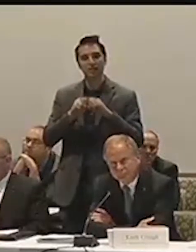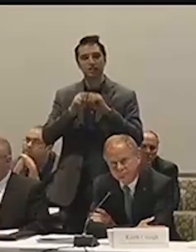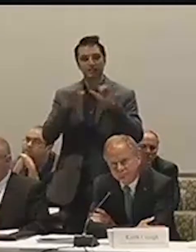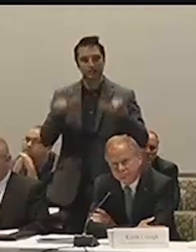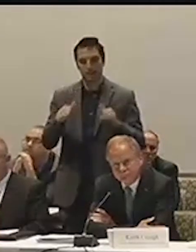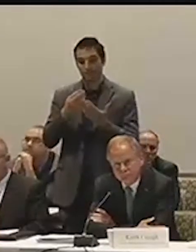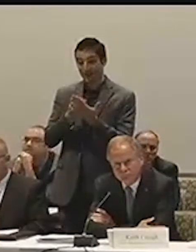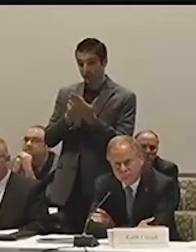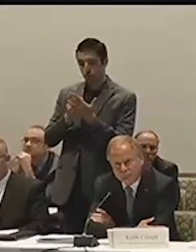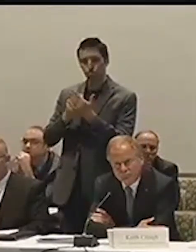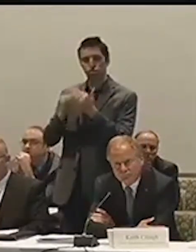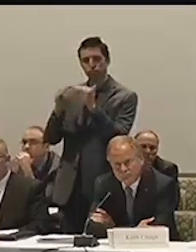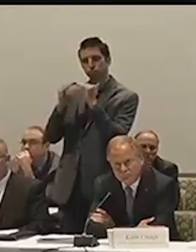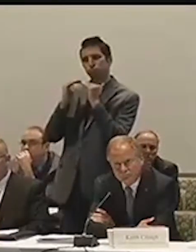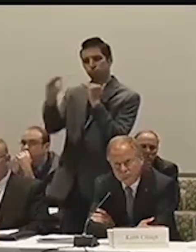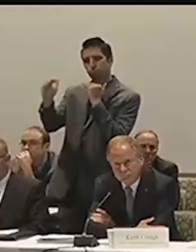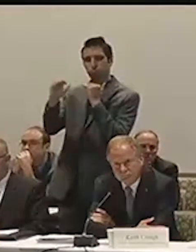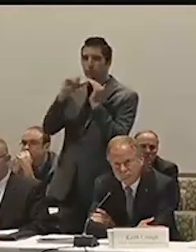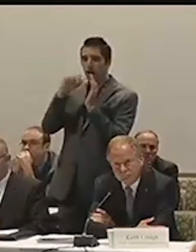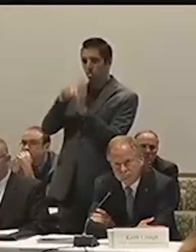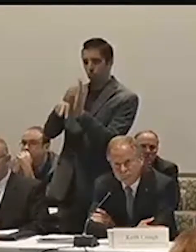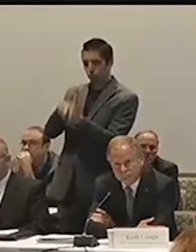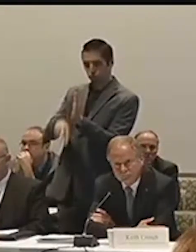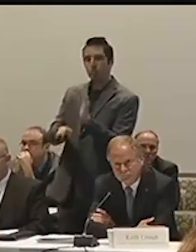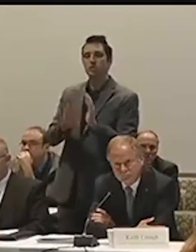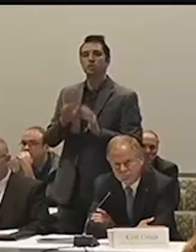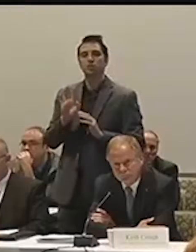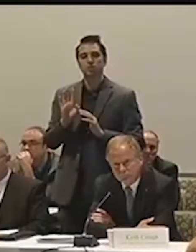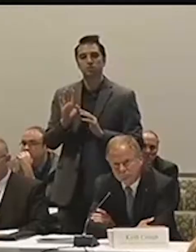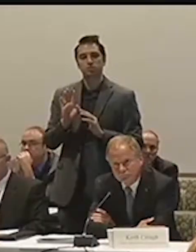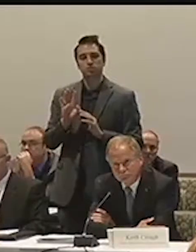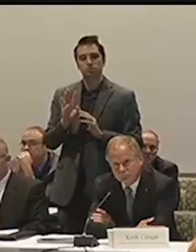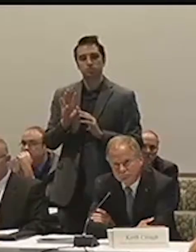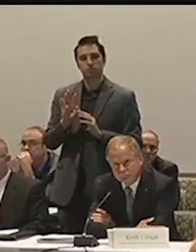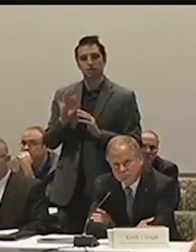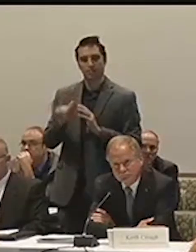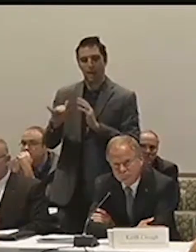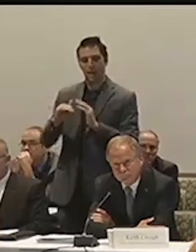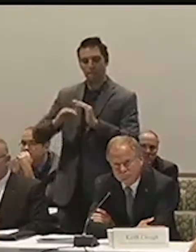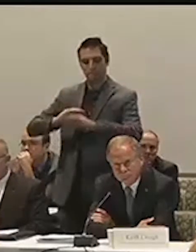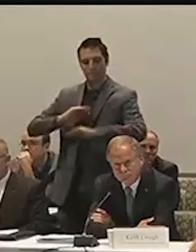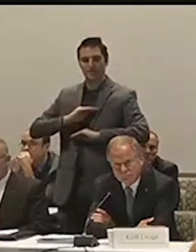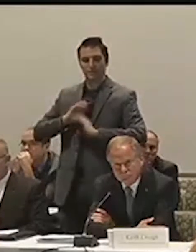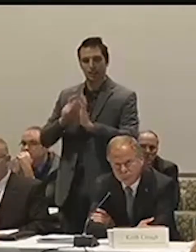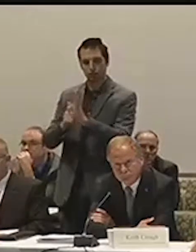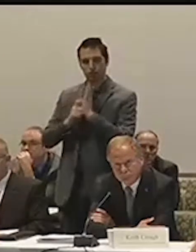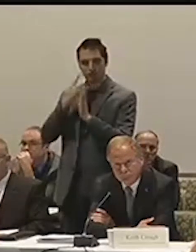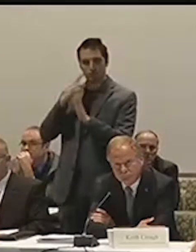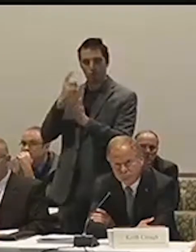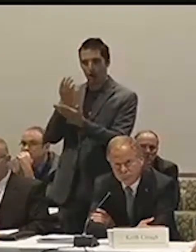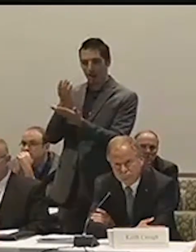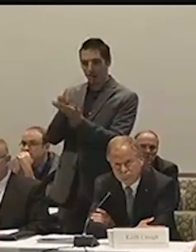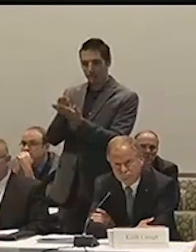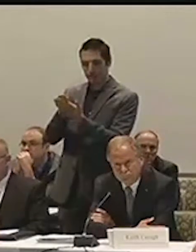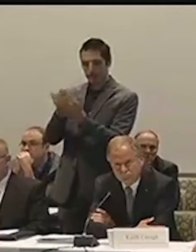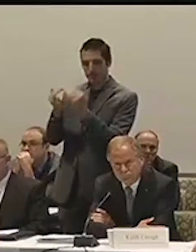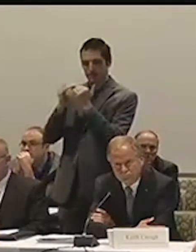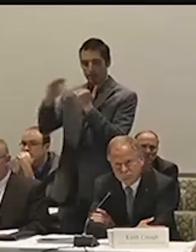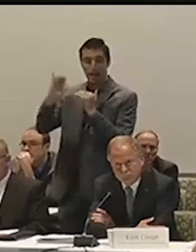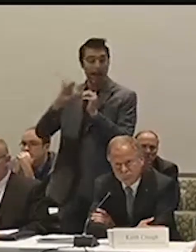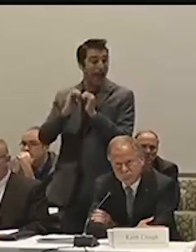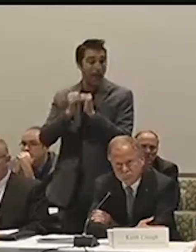financially self-sufficient gets you to meets the criteria of economic viability. How you allocate